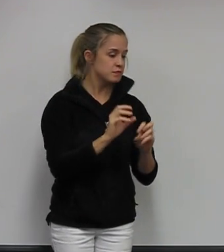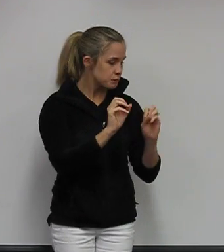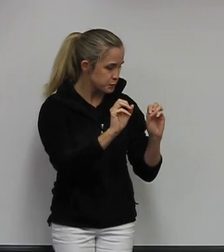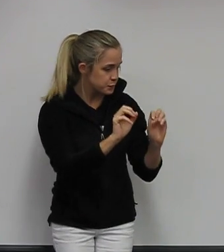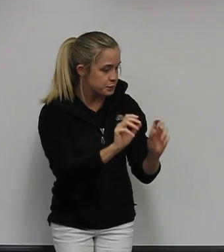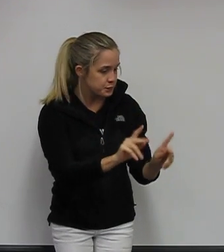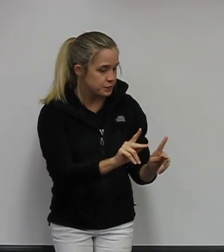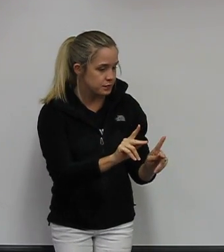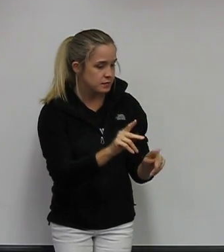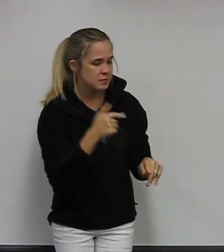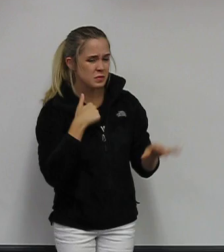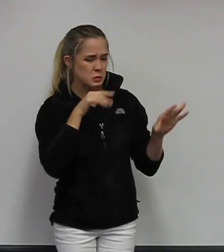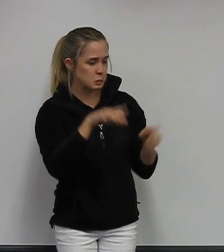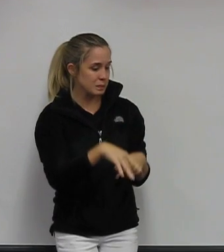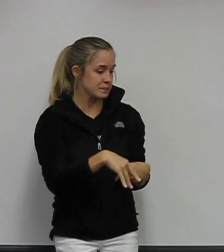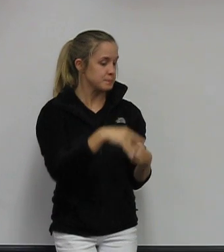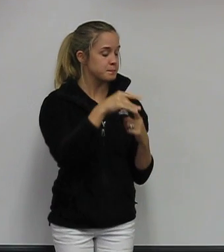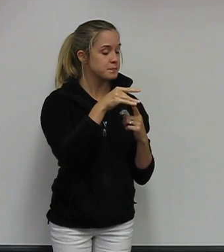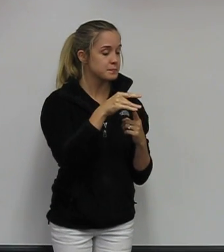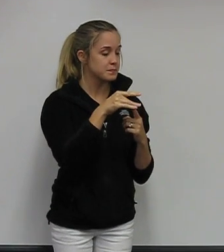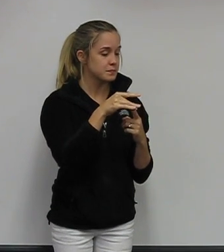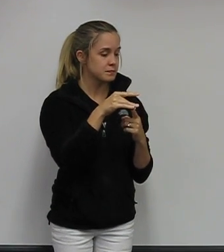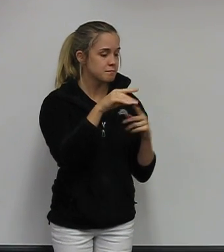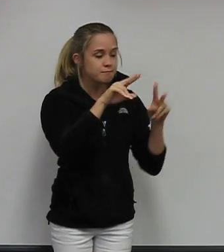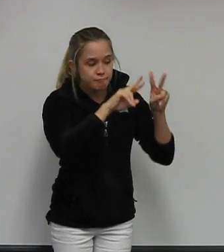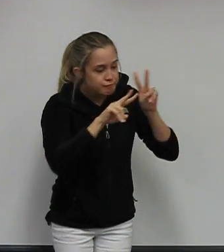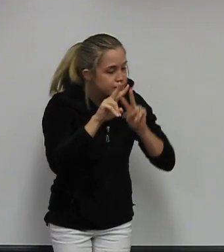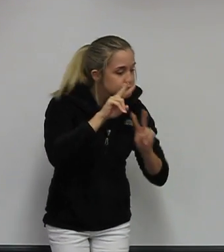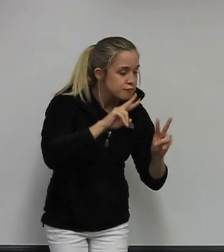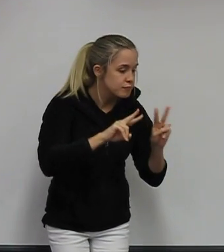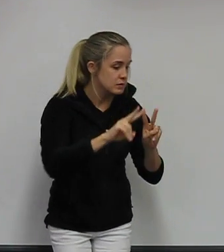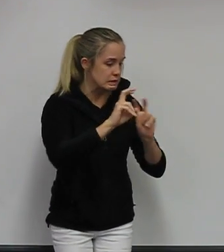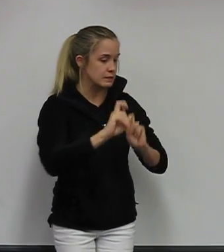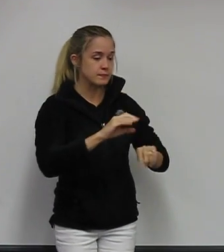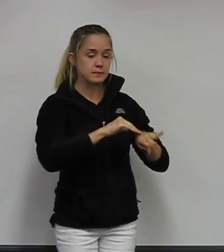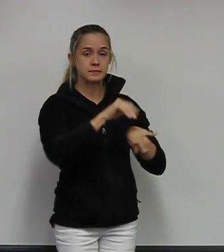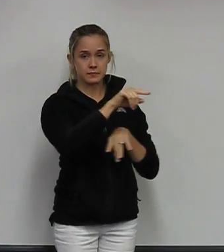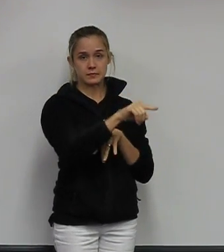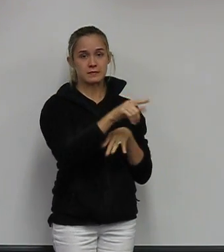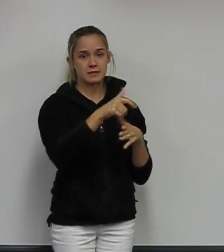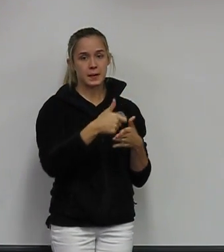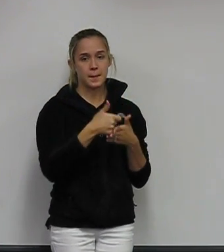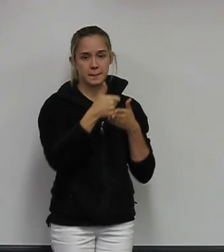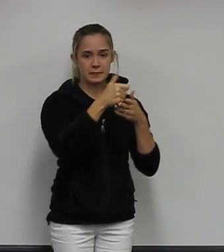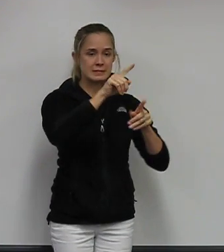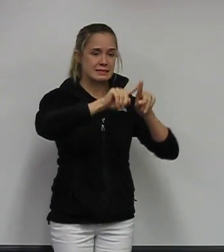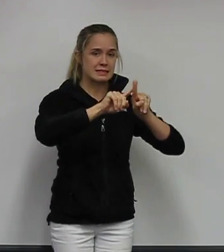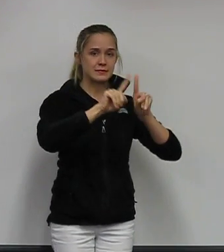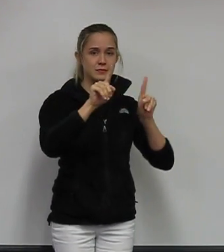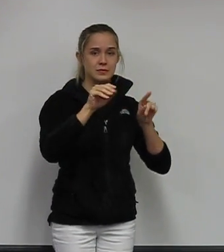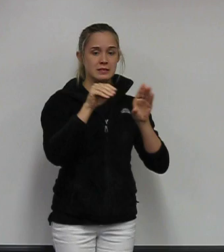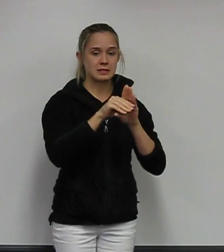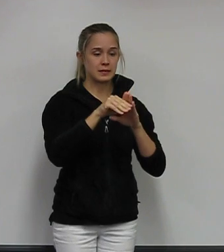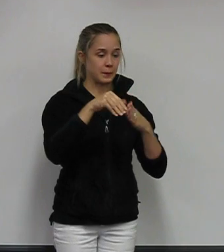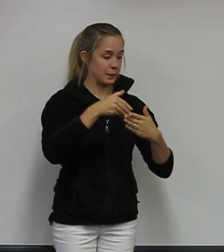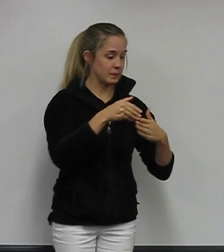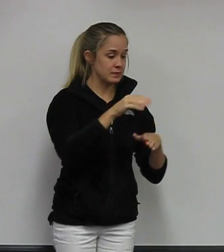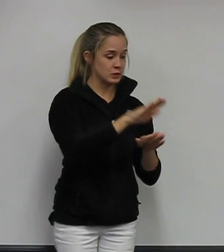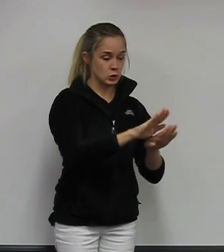Well, I'm just going to do some special examinations on Zach that'll emphasize some differences in the infant and also